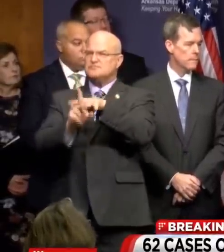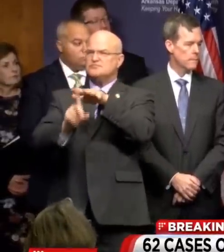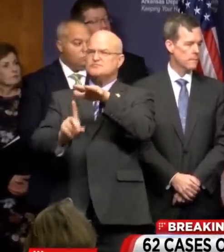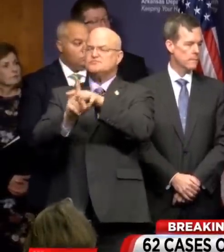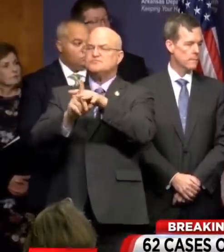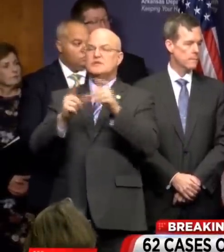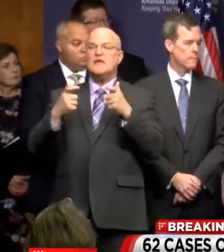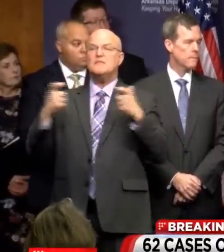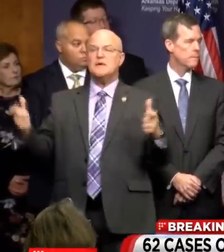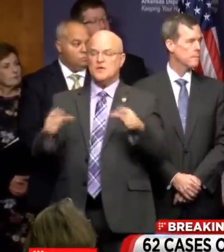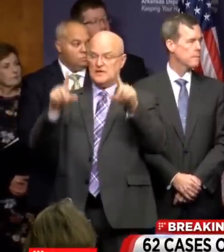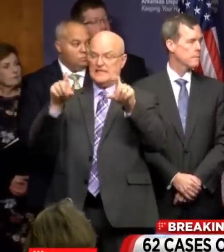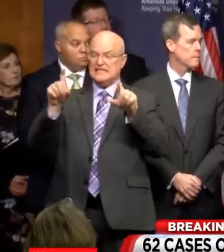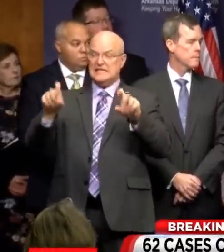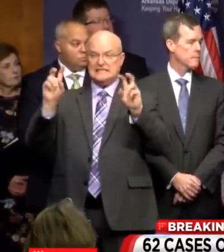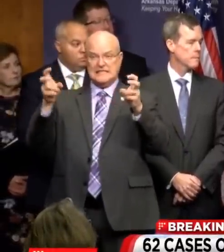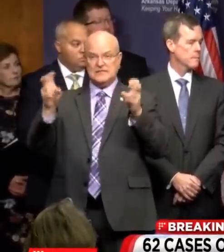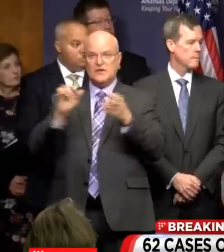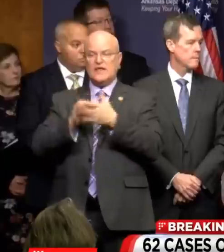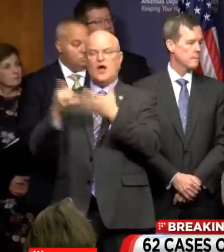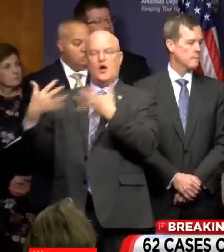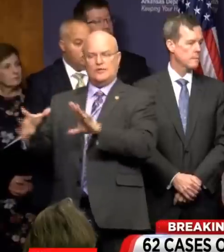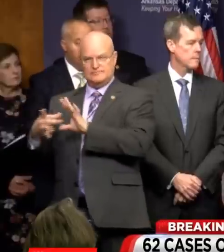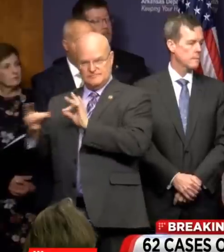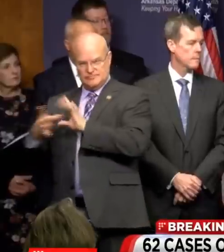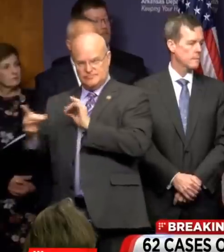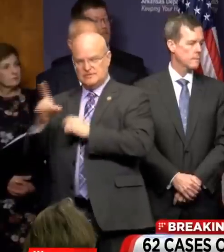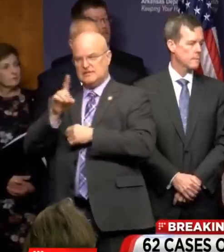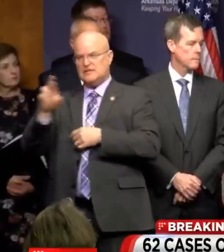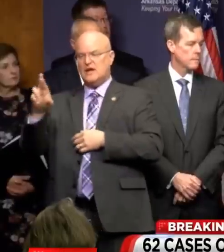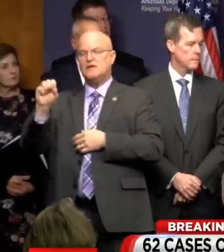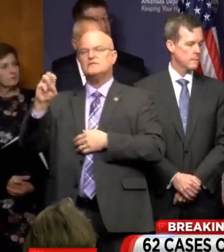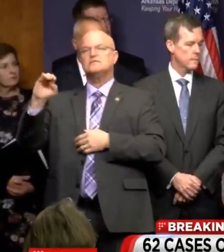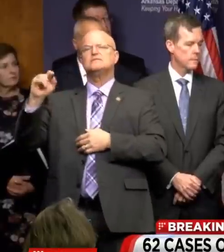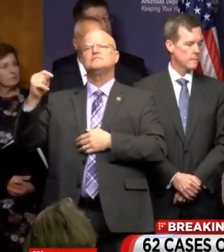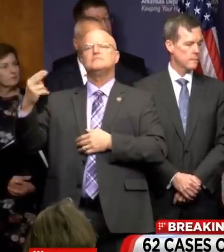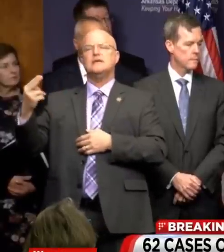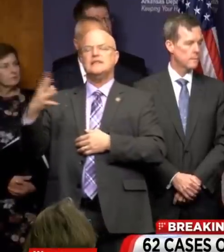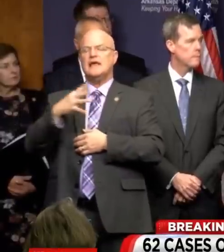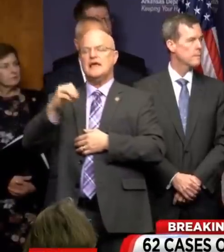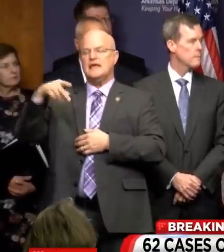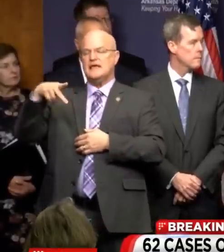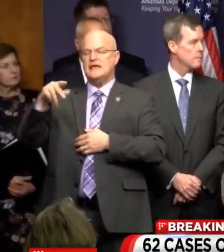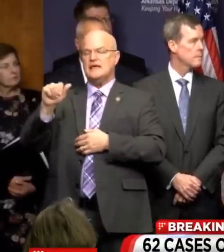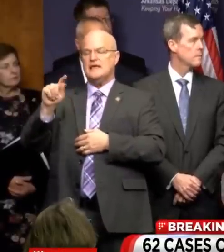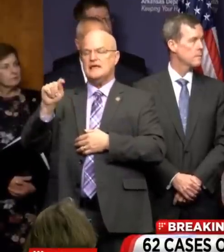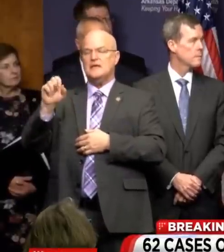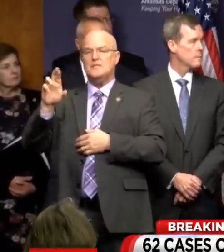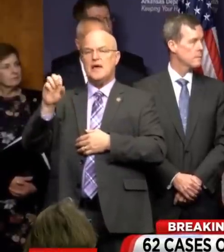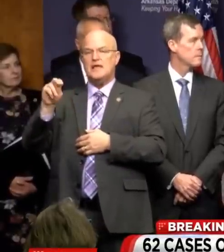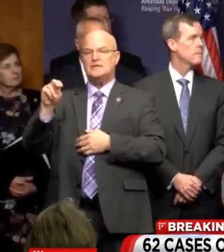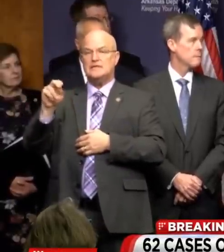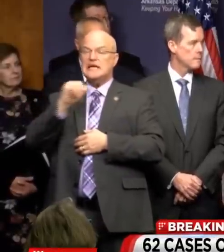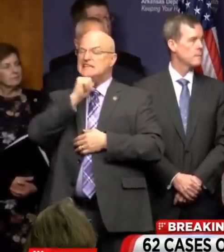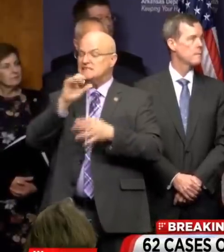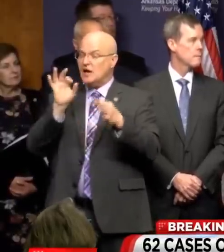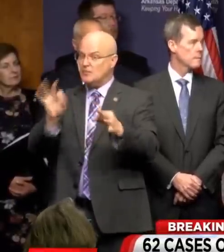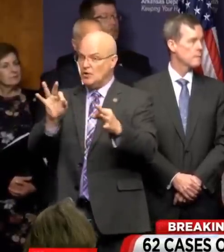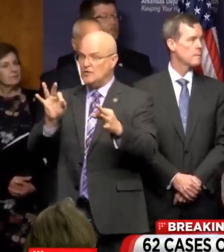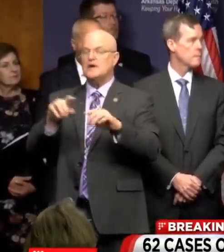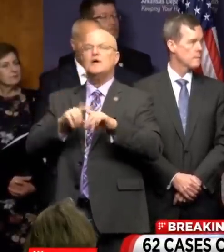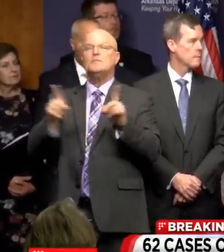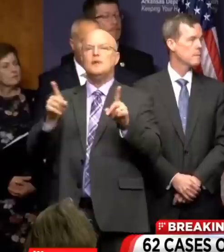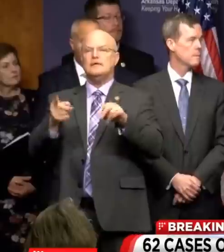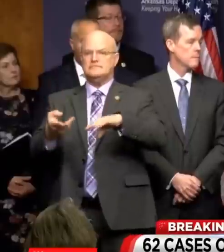course, the big one is the testing issue, and that's been already addressed by Dr. Smith and Patterson. It's not there where we want it, but it's